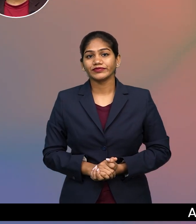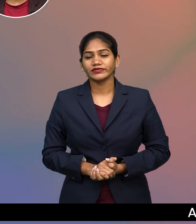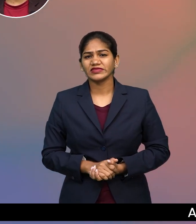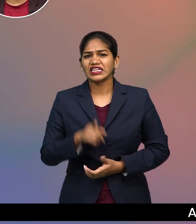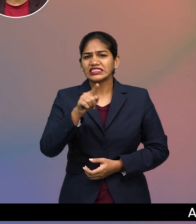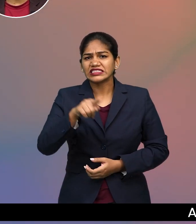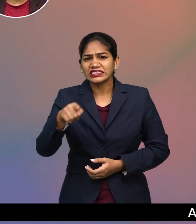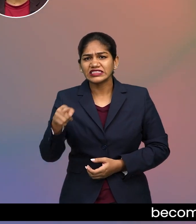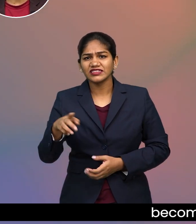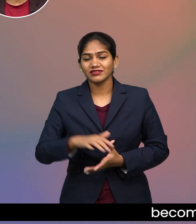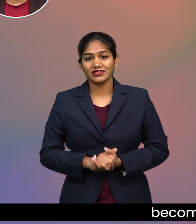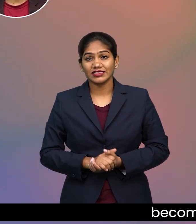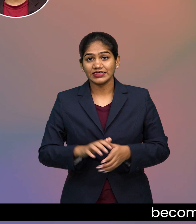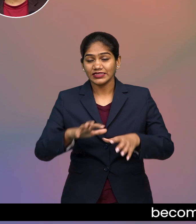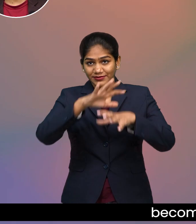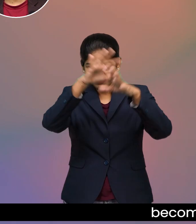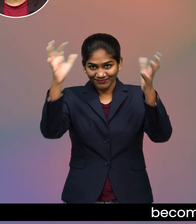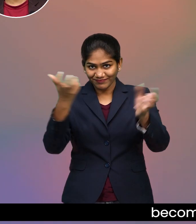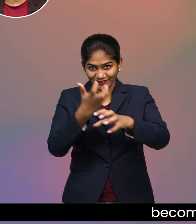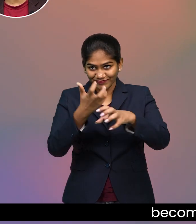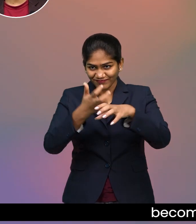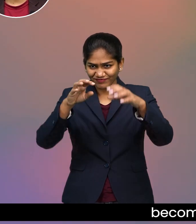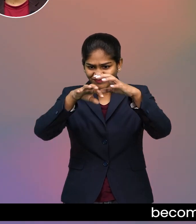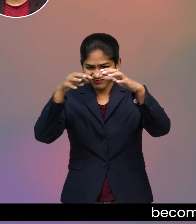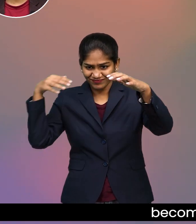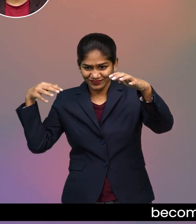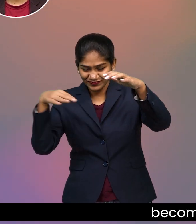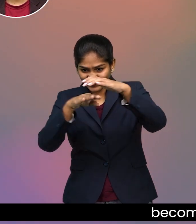As these cavities become bigger and bigger,